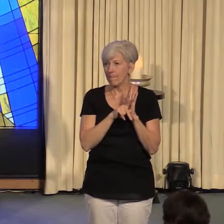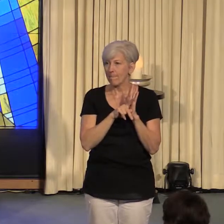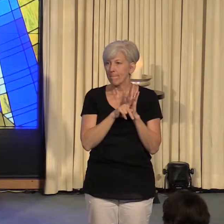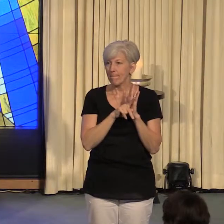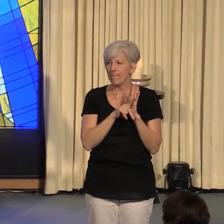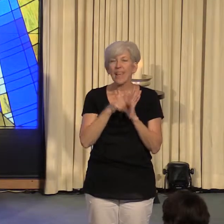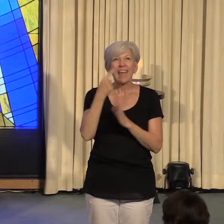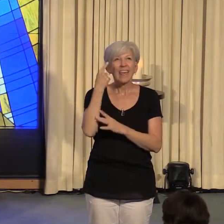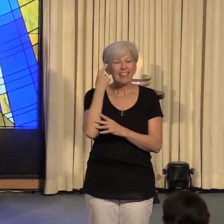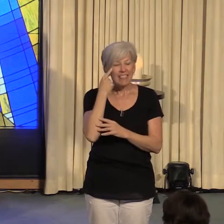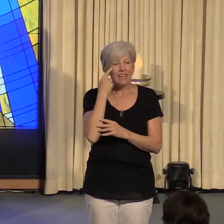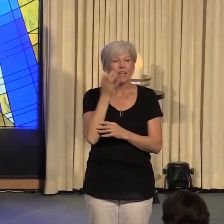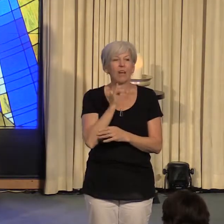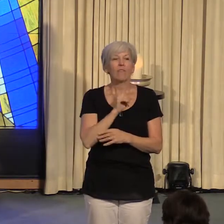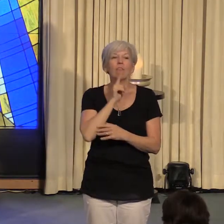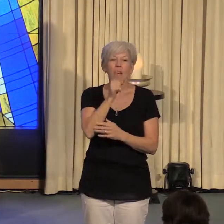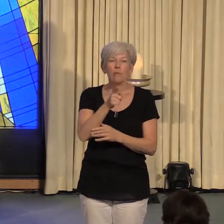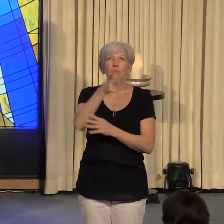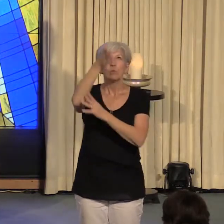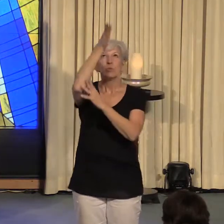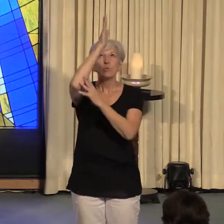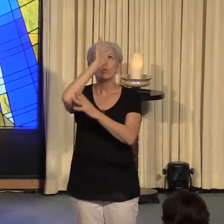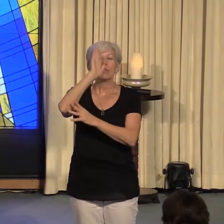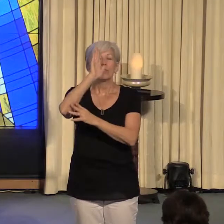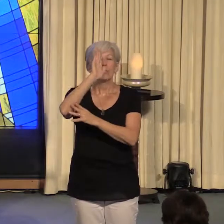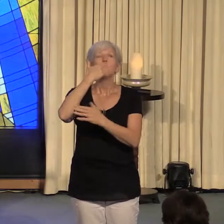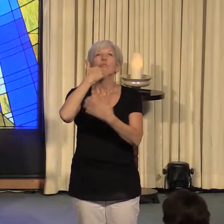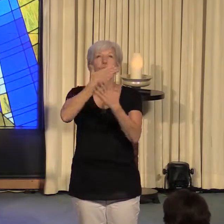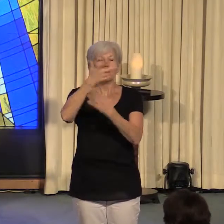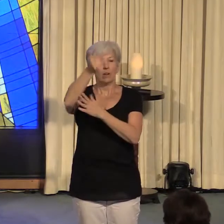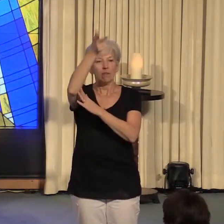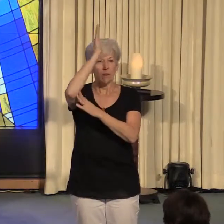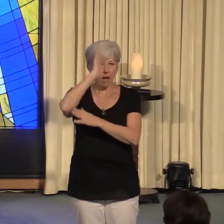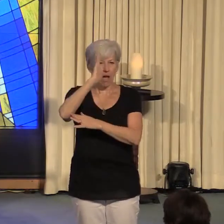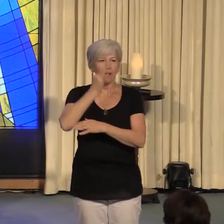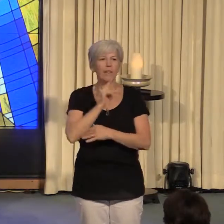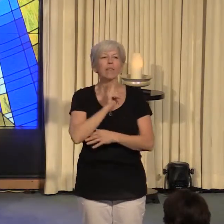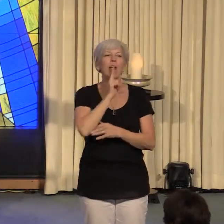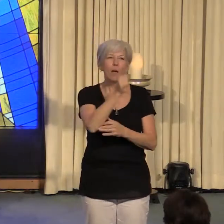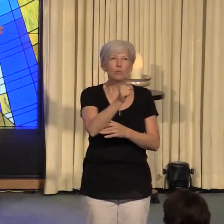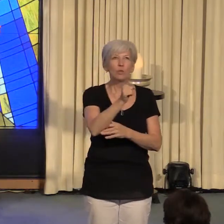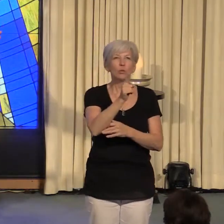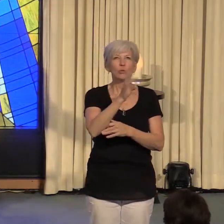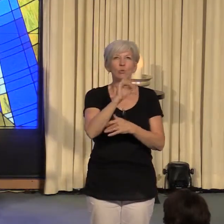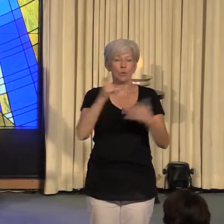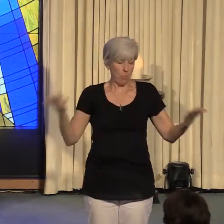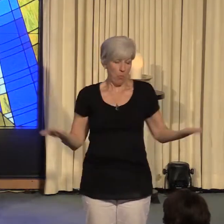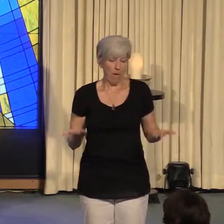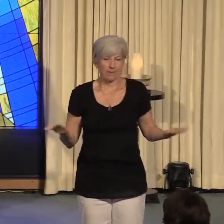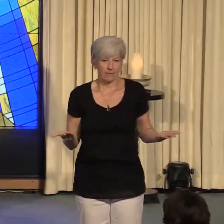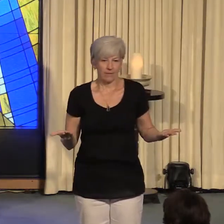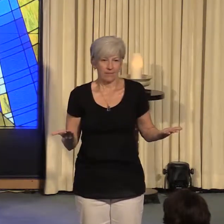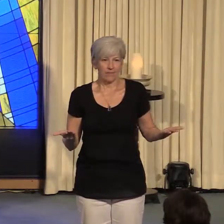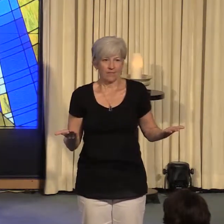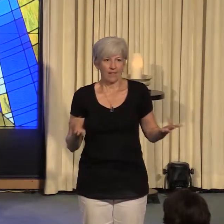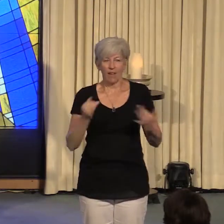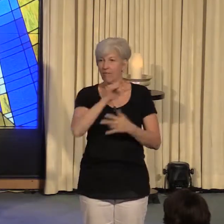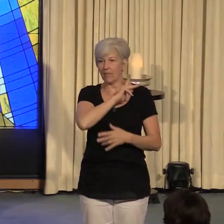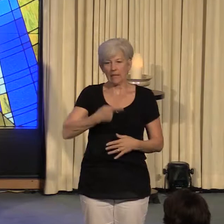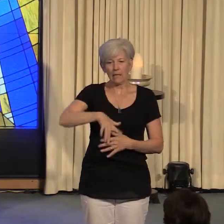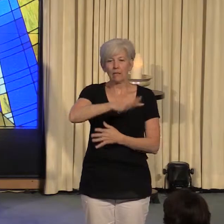Thinking of the absolute good of God and the absolute presence of the kingdom of heaven, which is right here, right now,